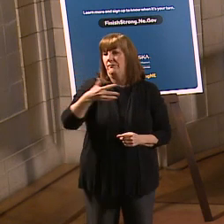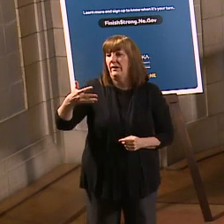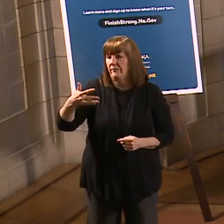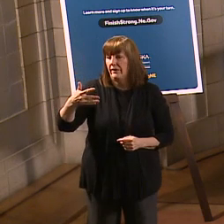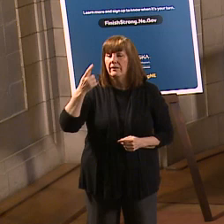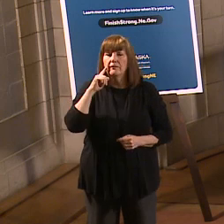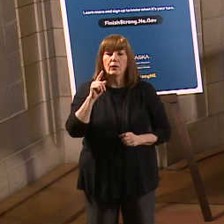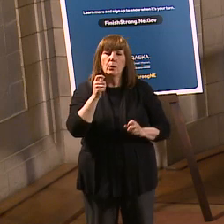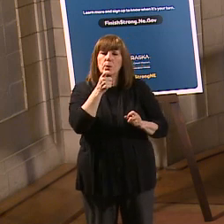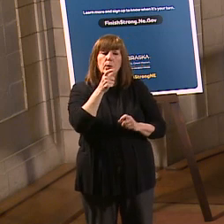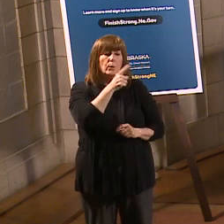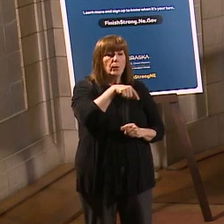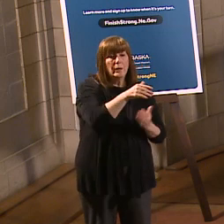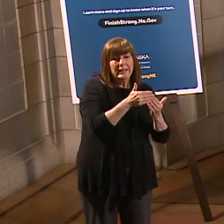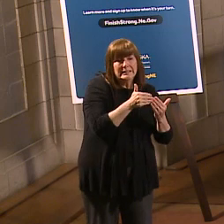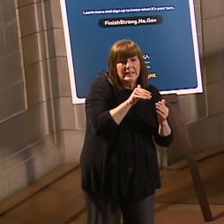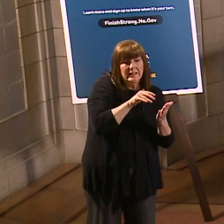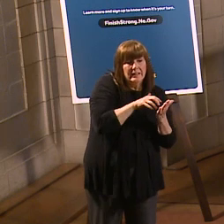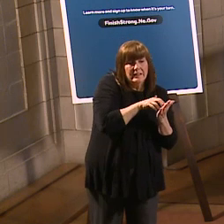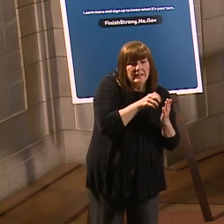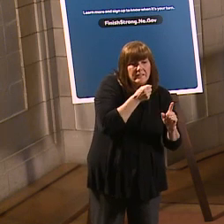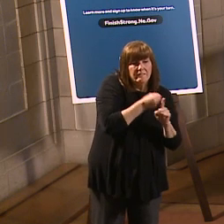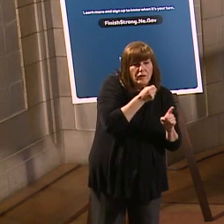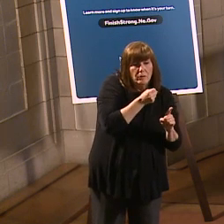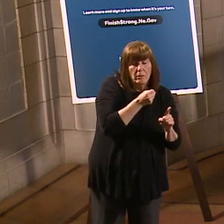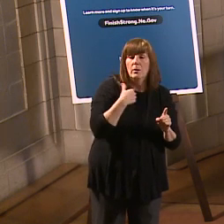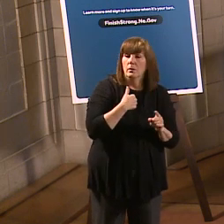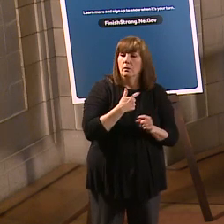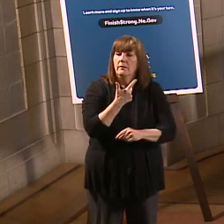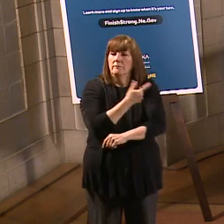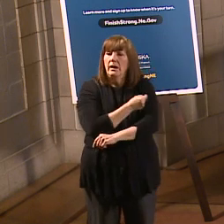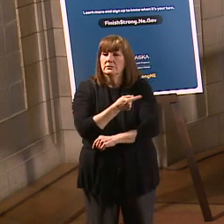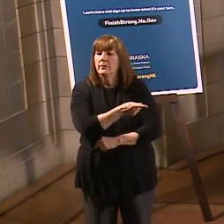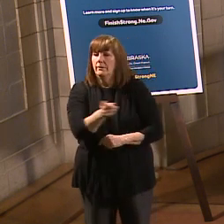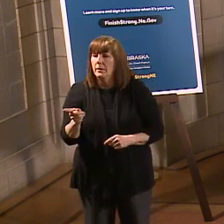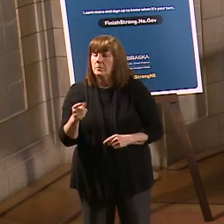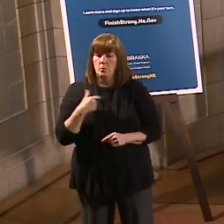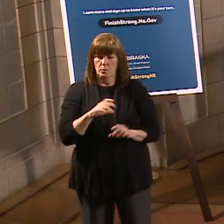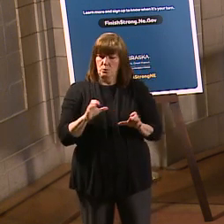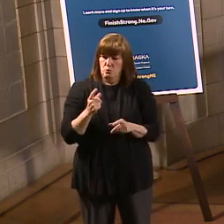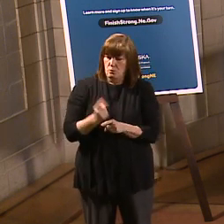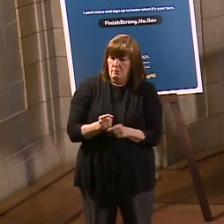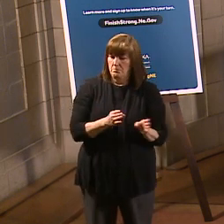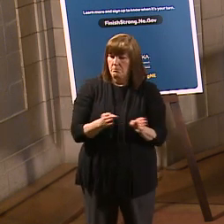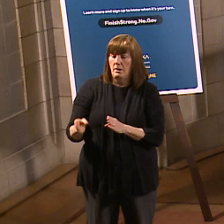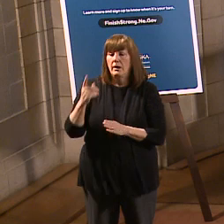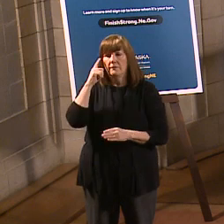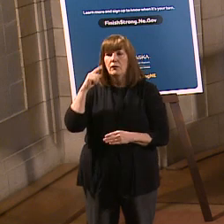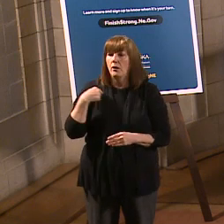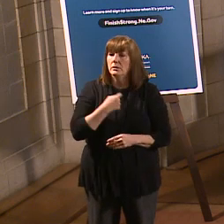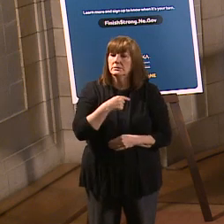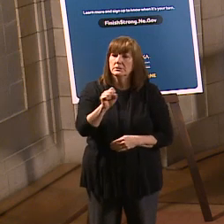number of people who are vulnerable that we've been reaching with vaccines. So I think we're doing the right plan for Nebraska.